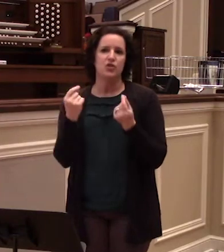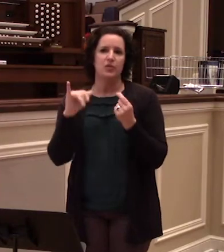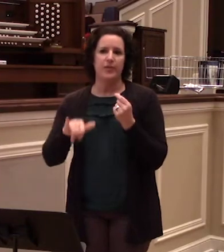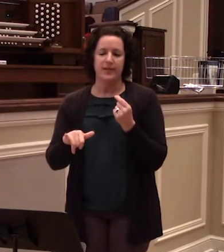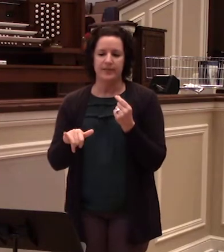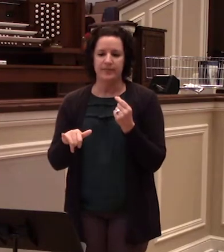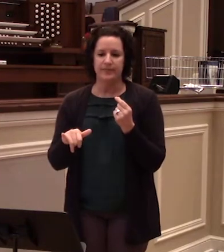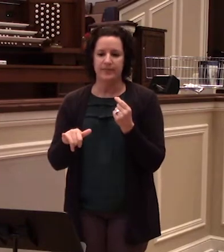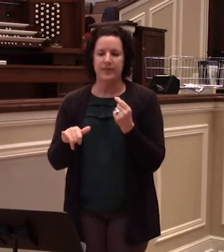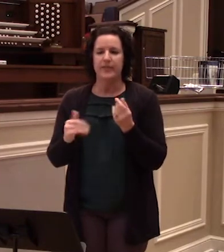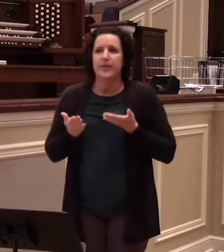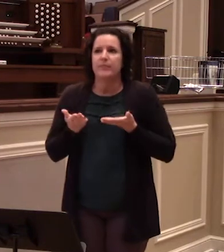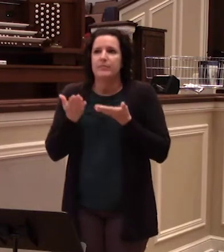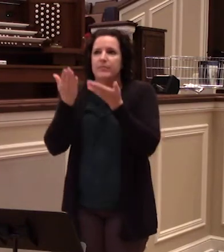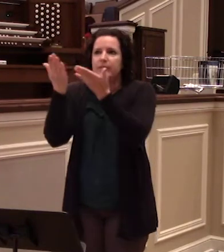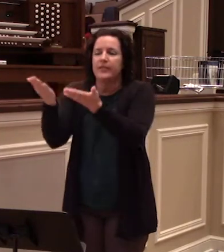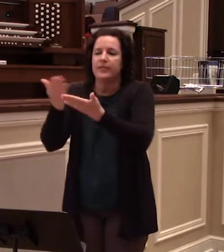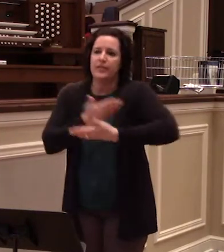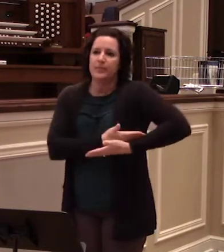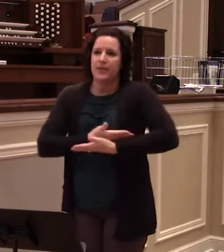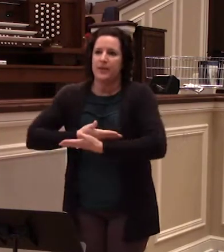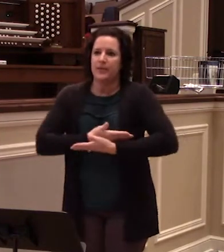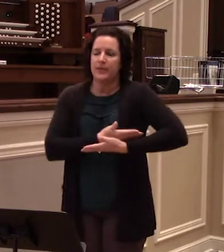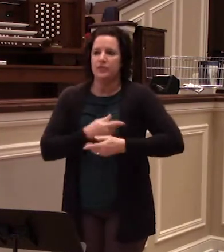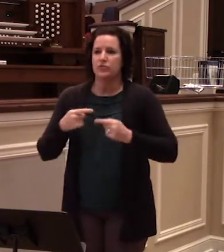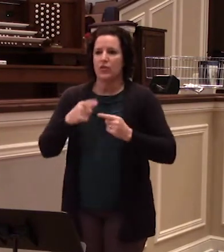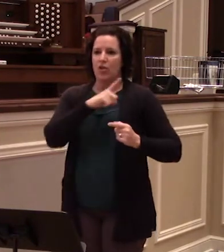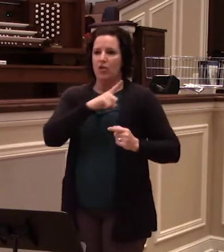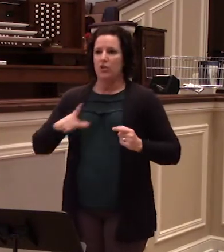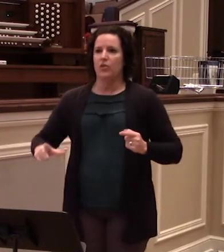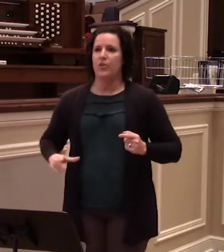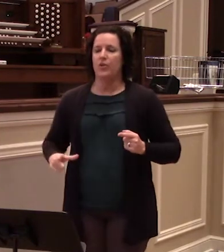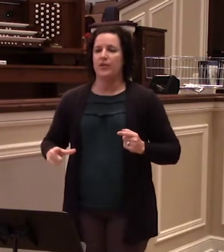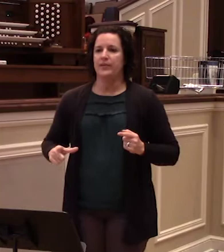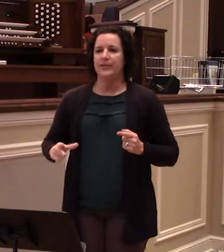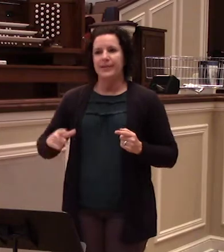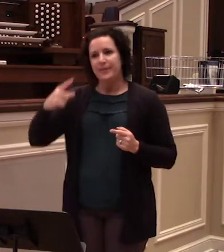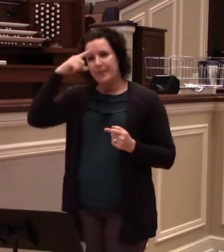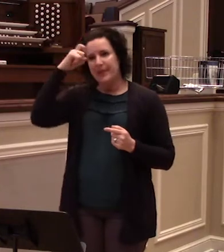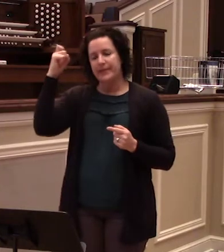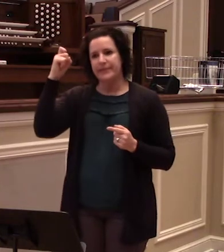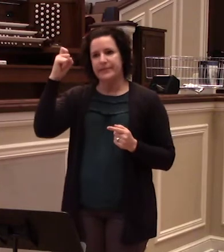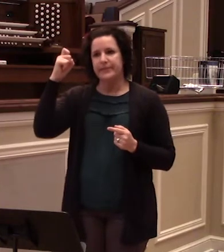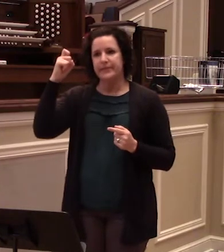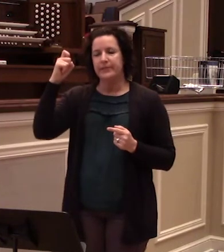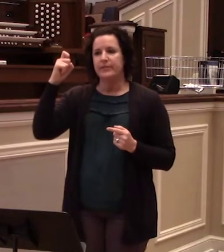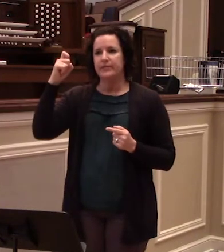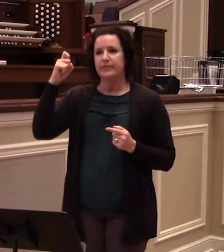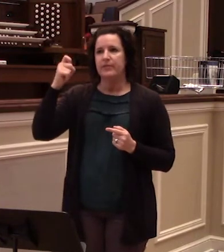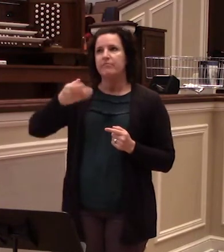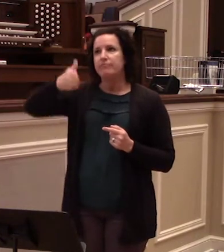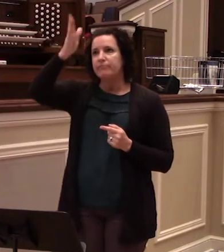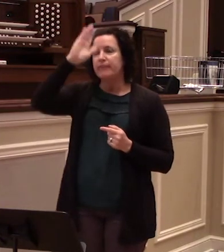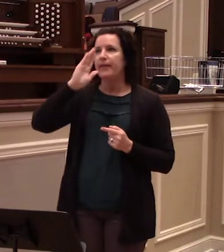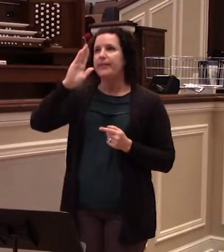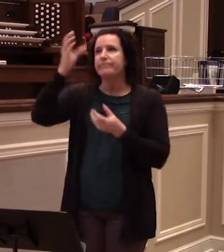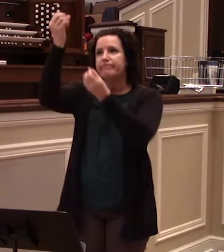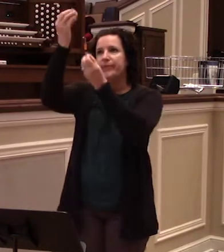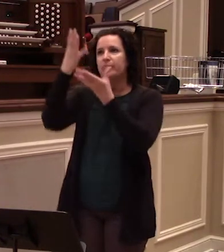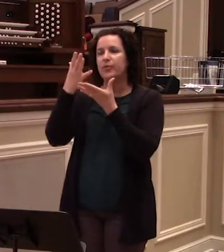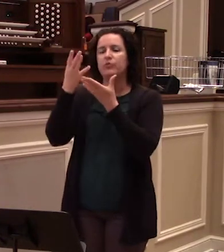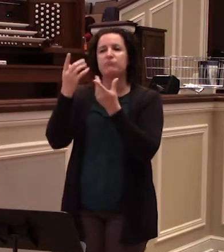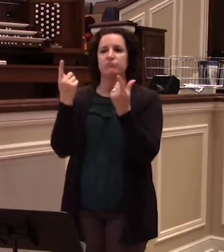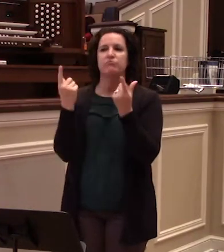they're to come and present their child before the Lord according to his instruction. Simeon is really replicating the story in